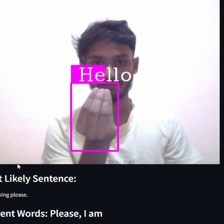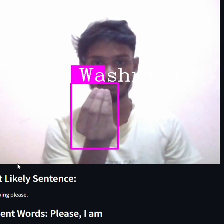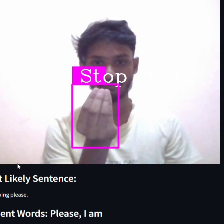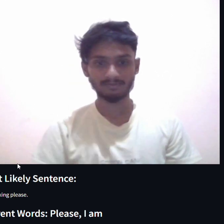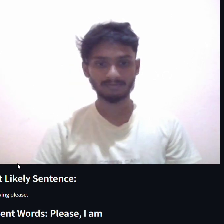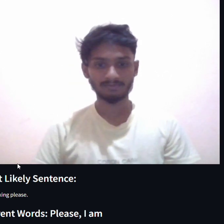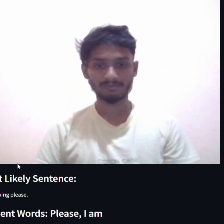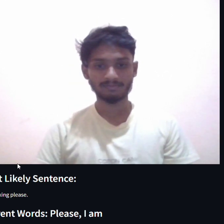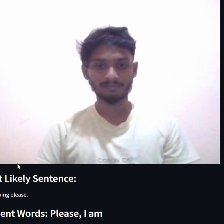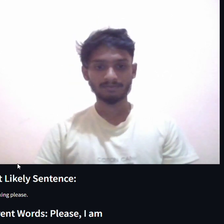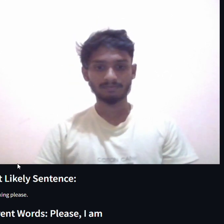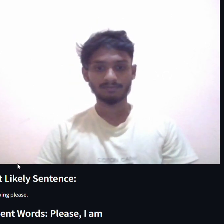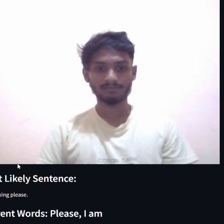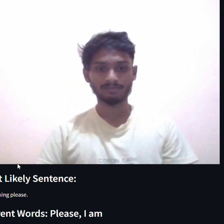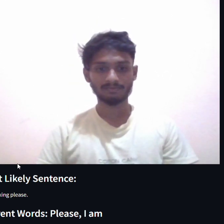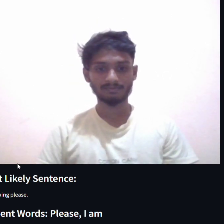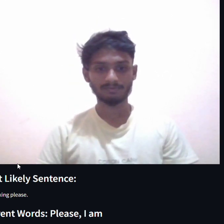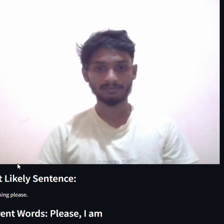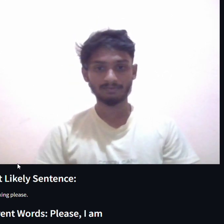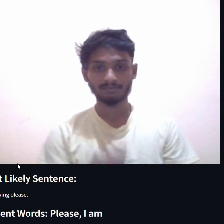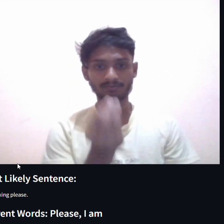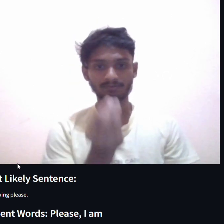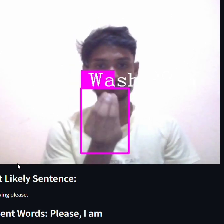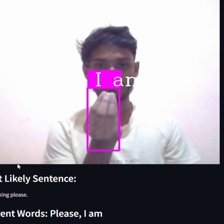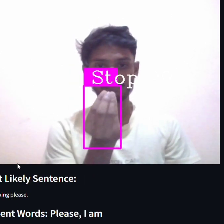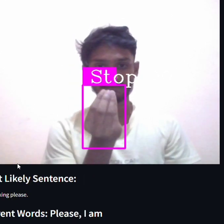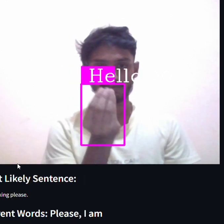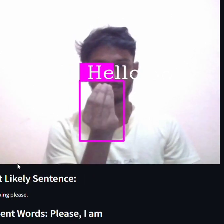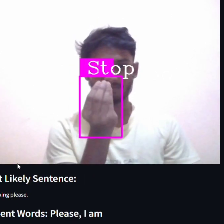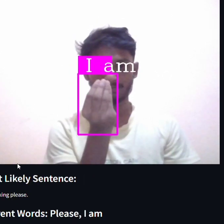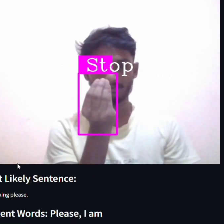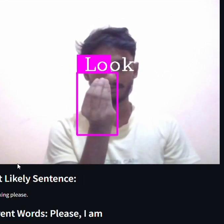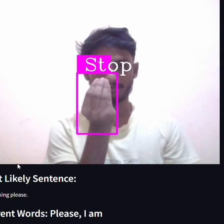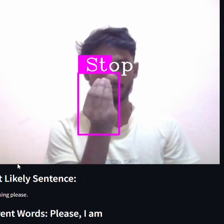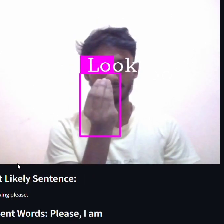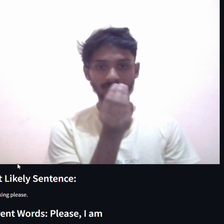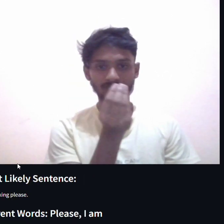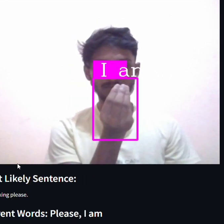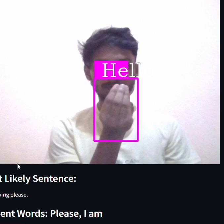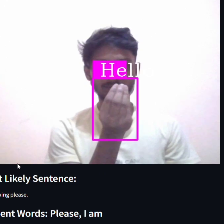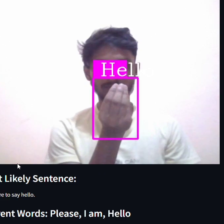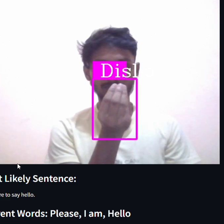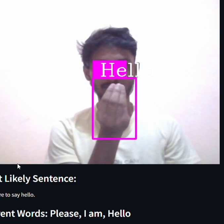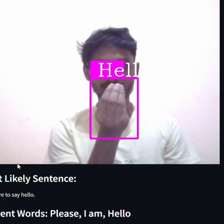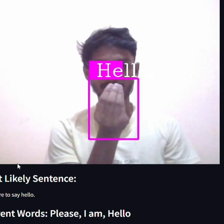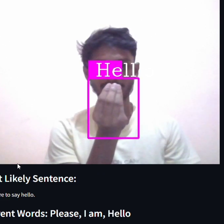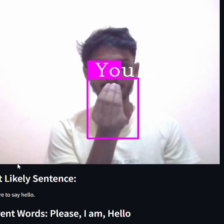gates to open to a new